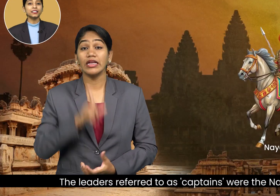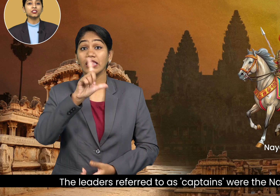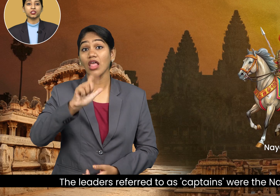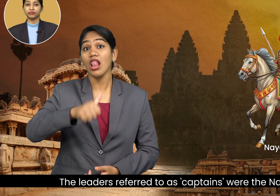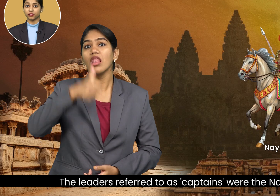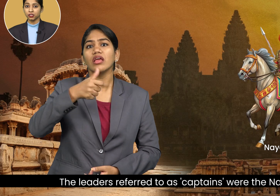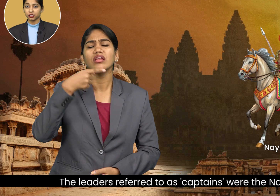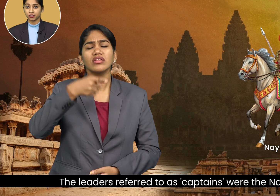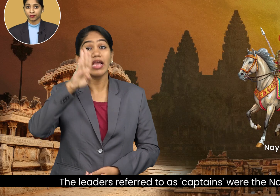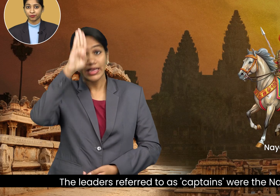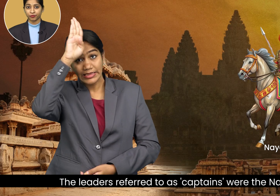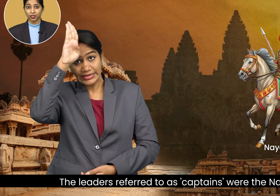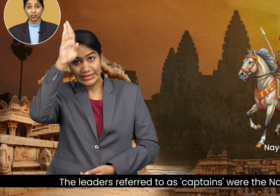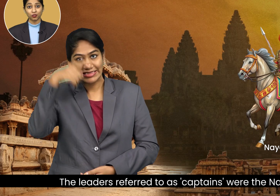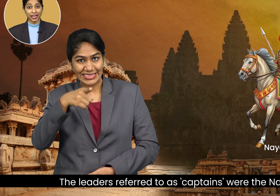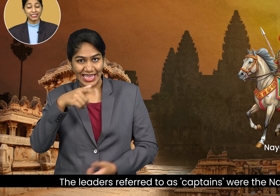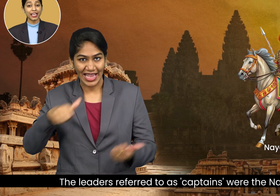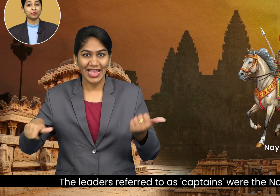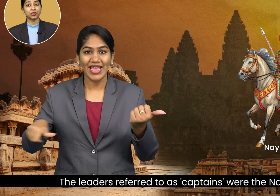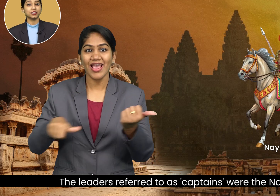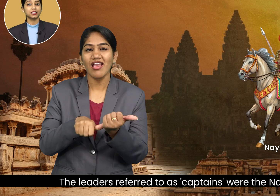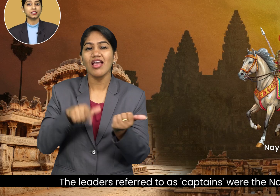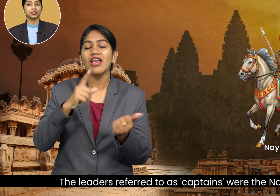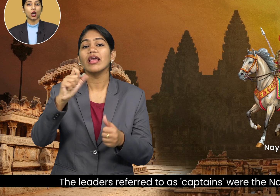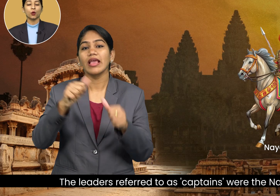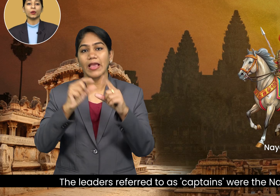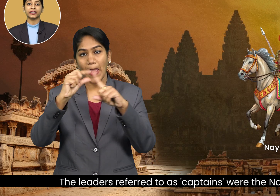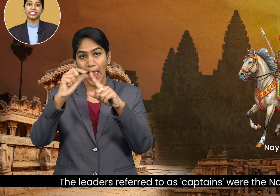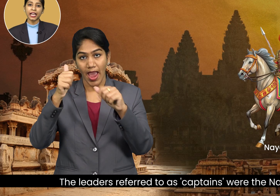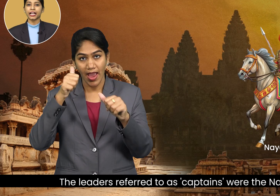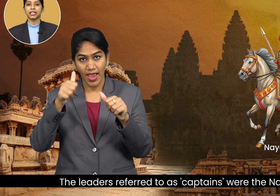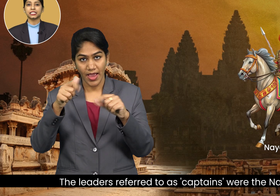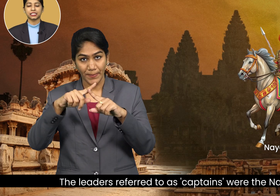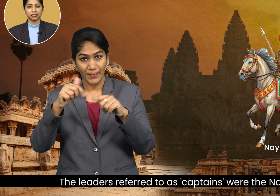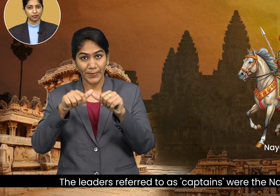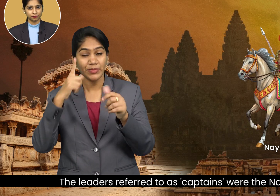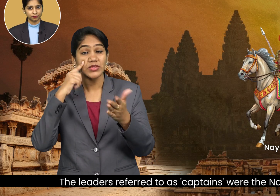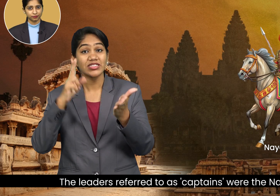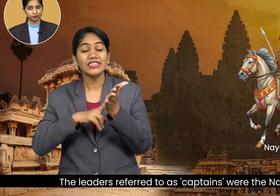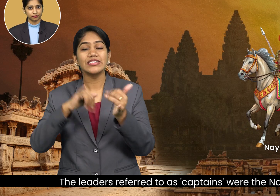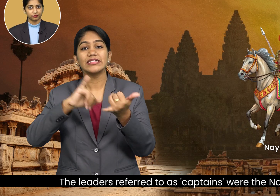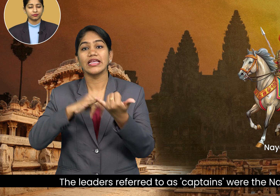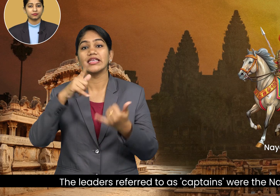The leaders referred to as captains were the Nayakas.